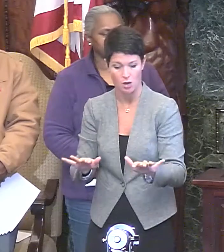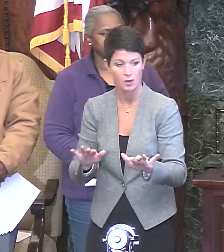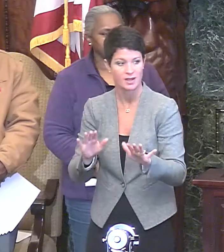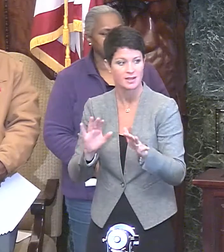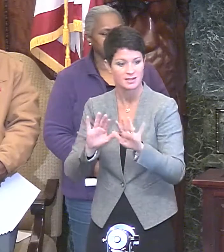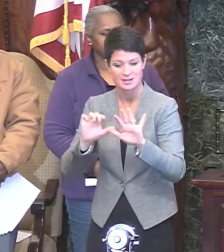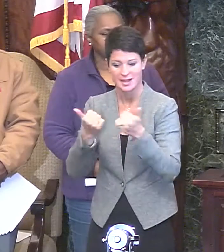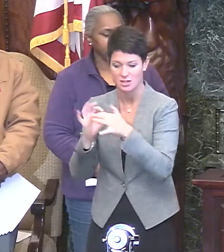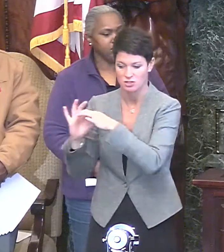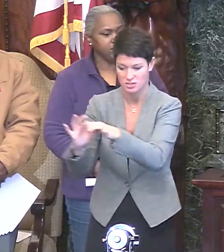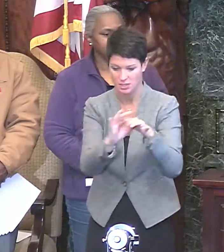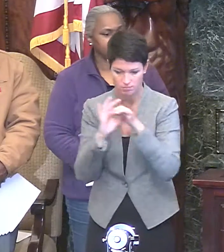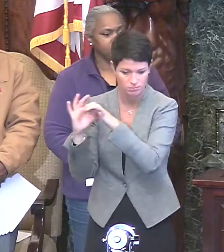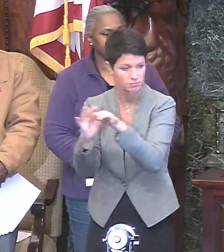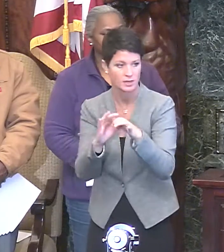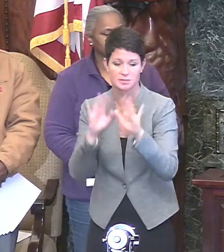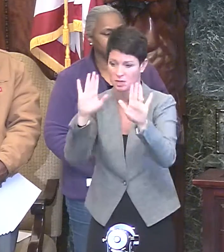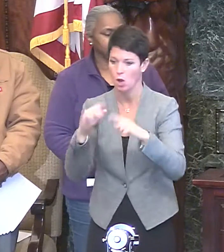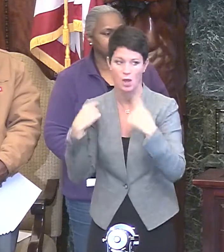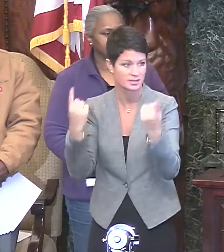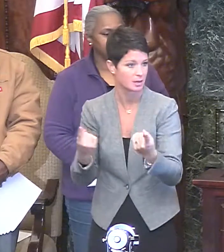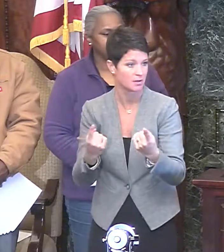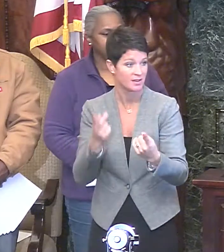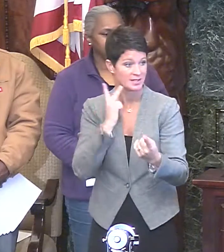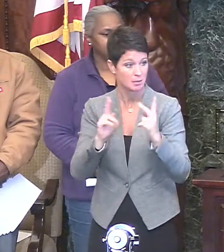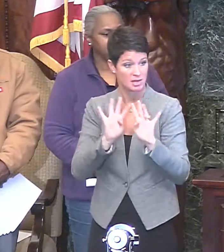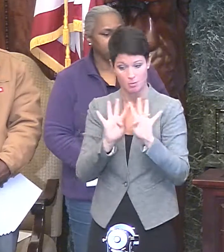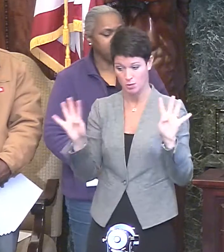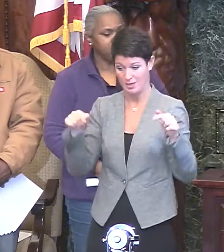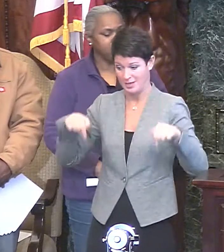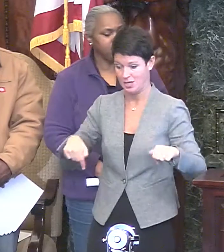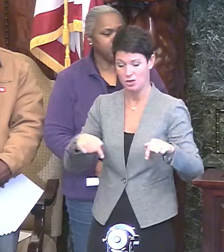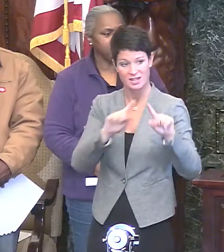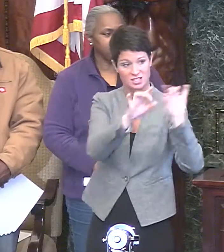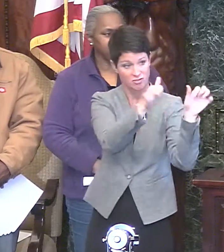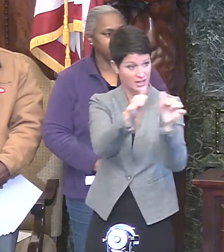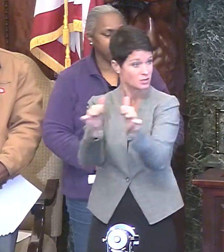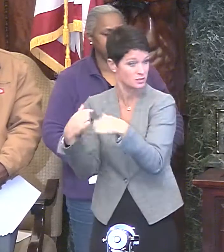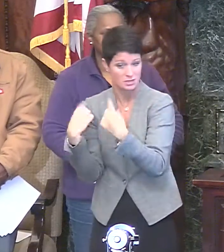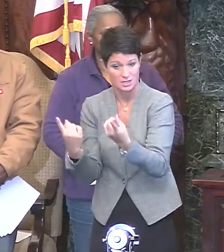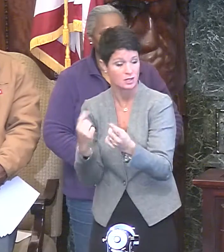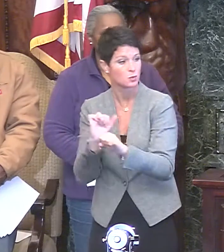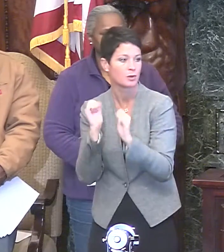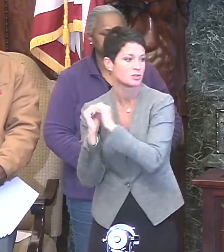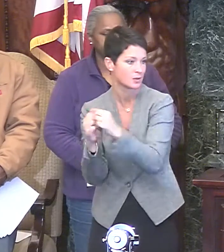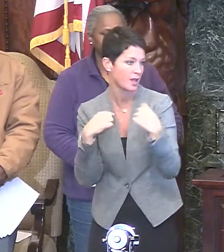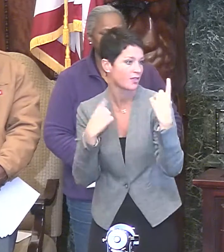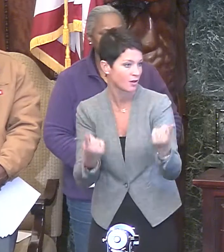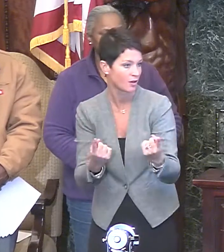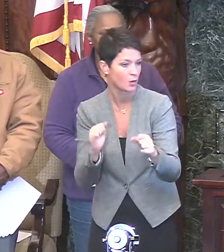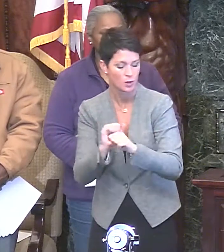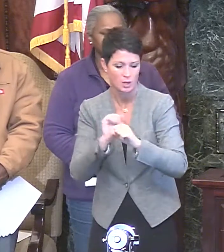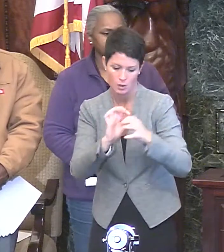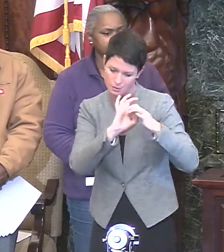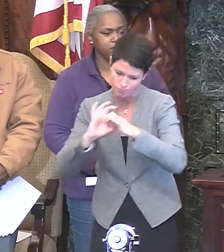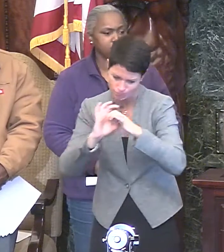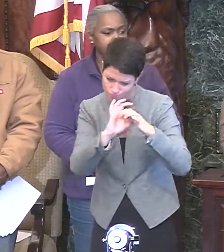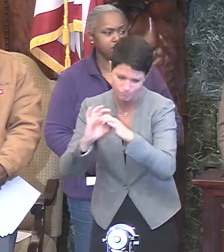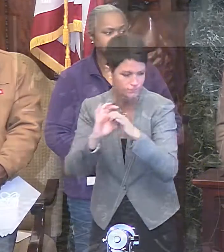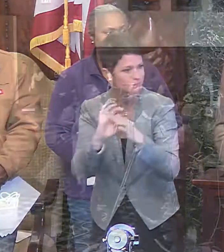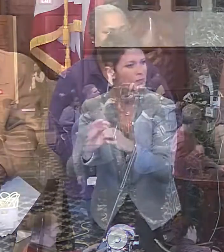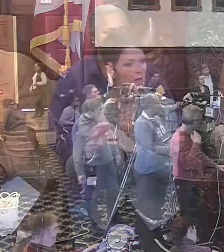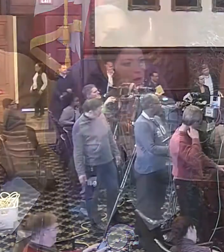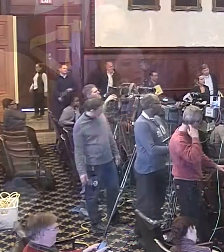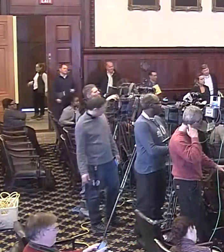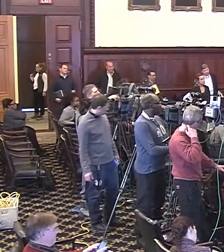interagency cooperation. I think has been awesome. I mean, if you look at the folks standing up here representing all these different agencies, we all work together. We all worked arm in arm to get this done, and we're